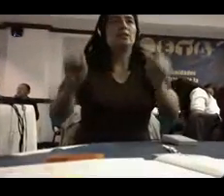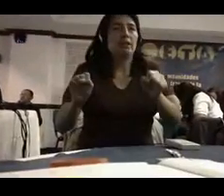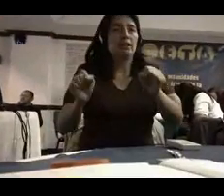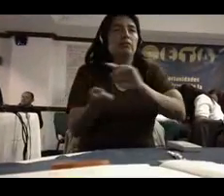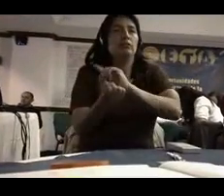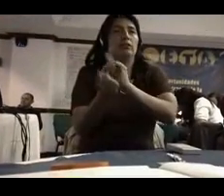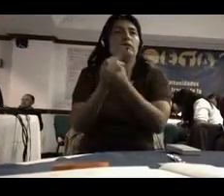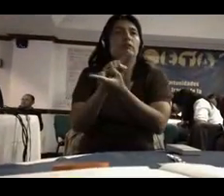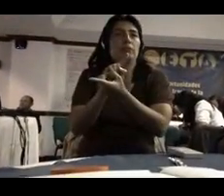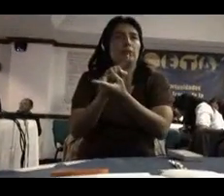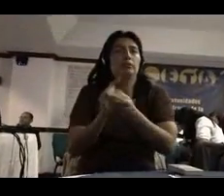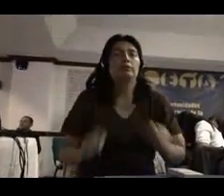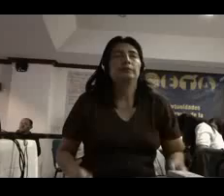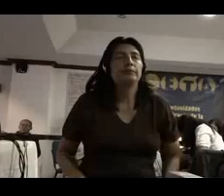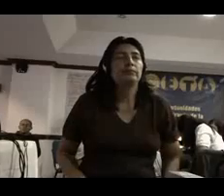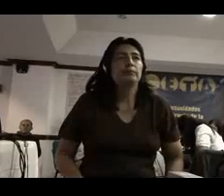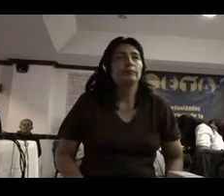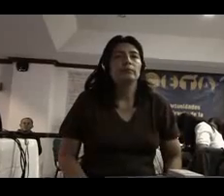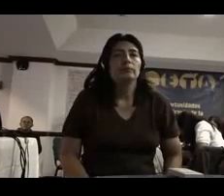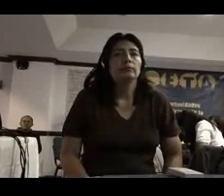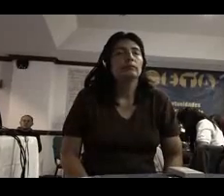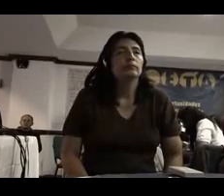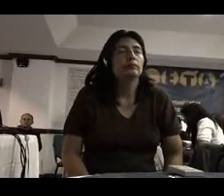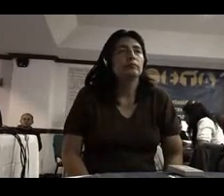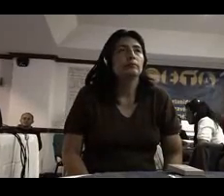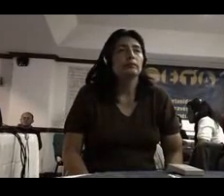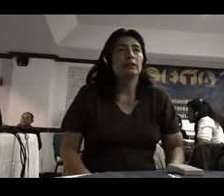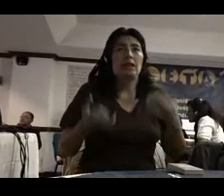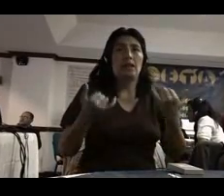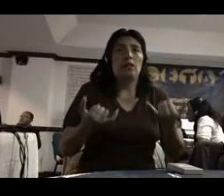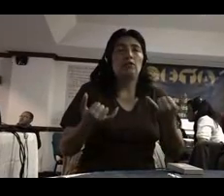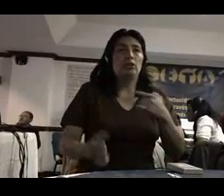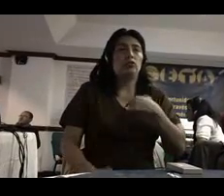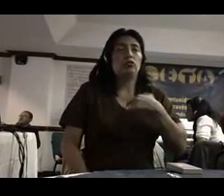Thank you. Now, I use this word collaboration, but it's not